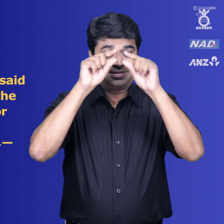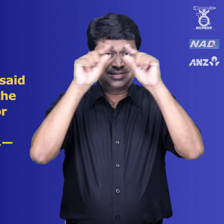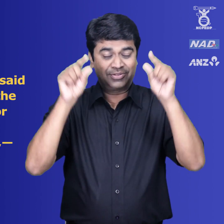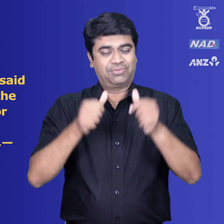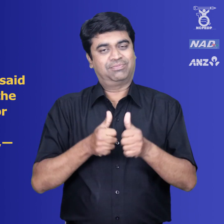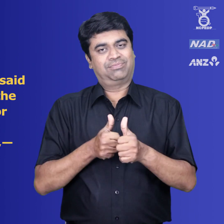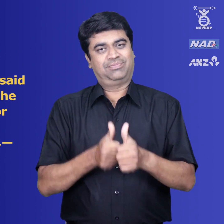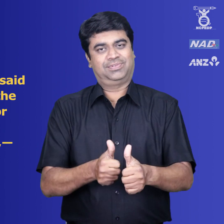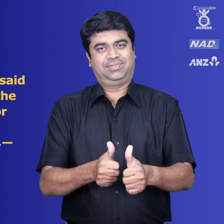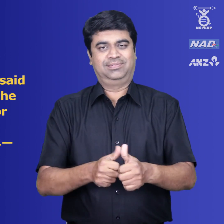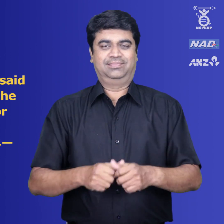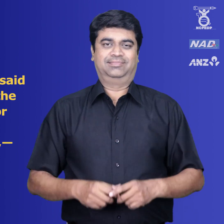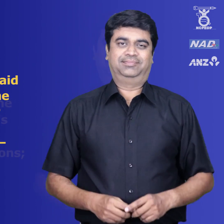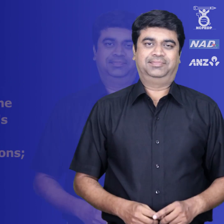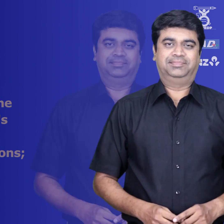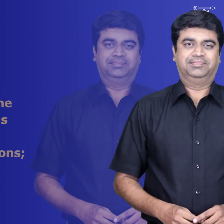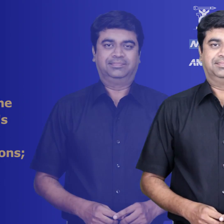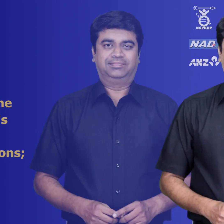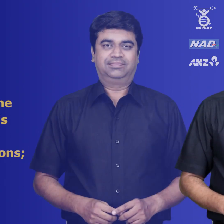with disabilities: